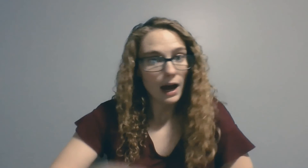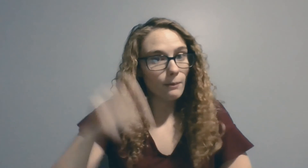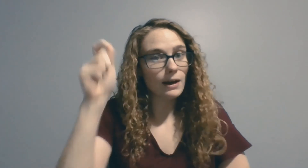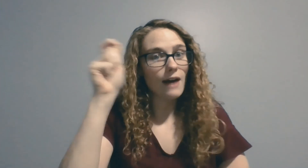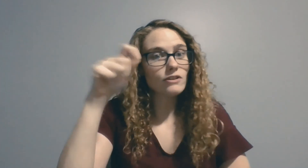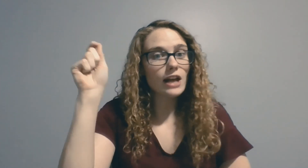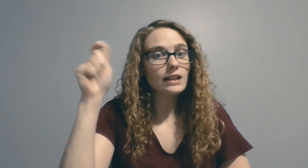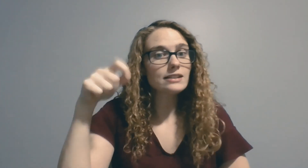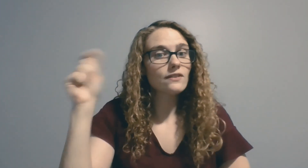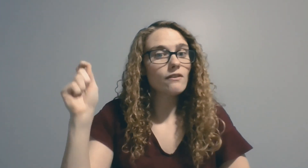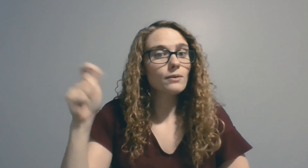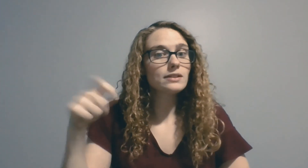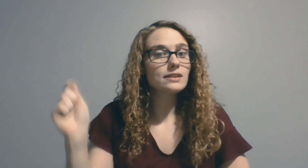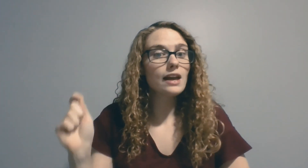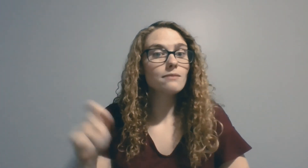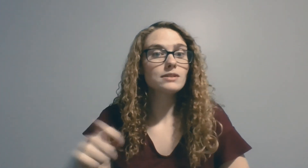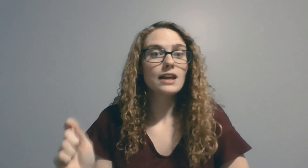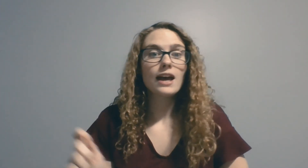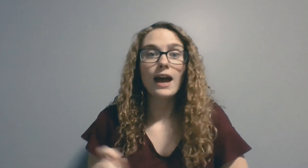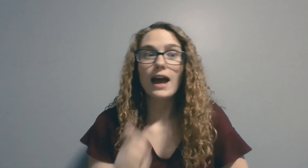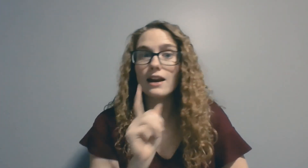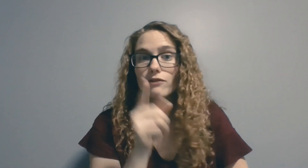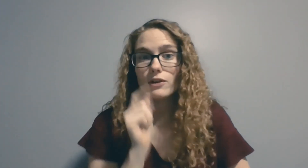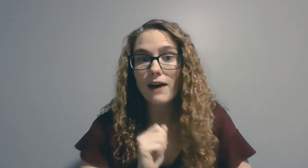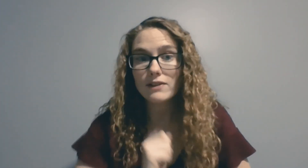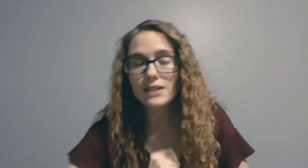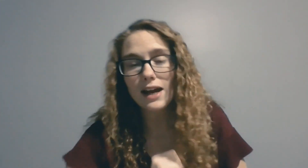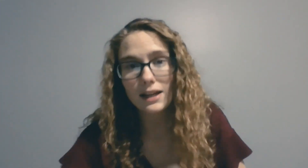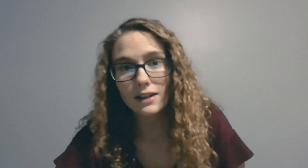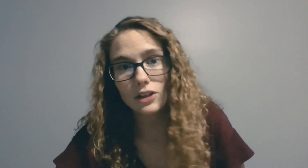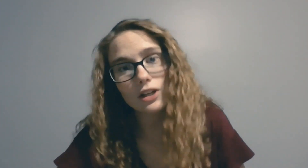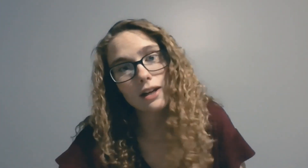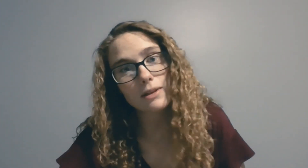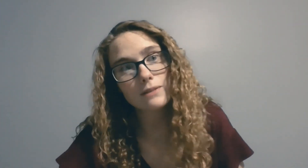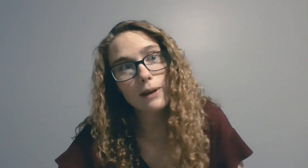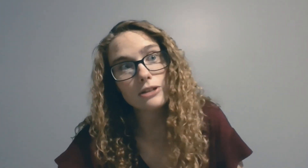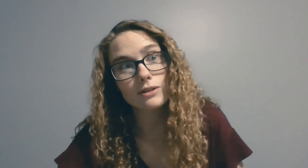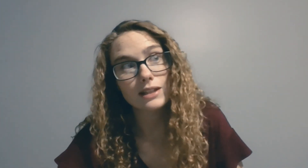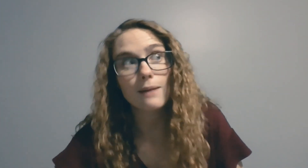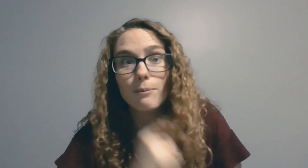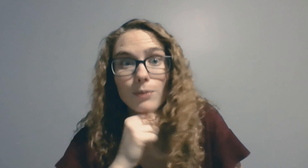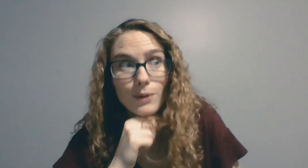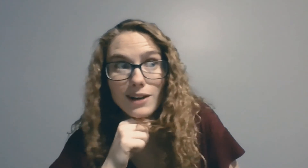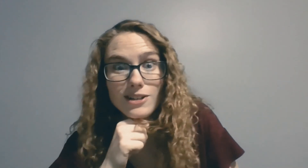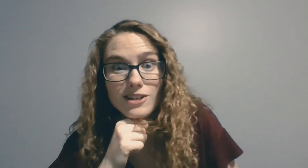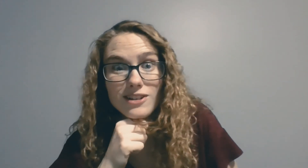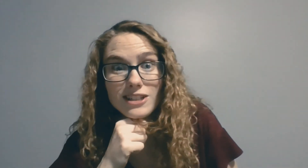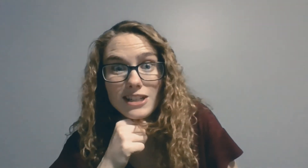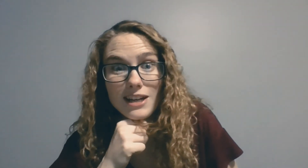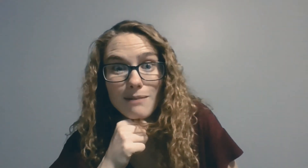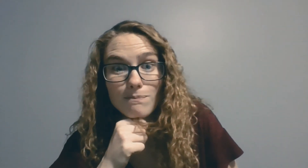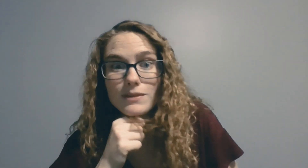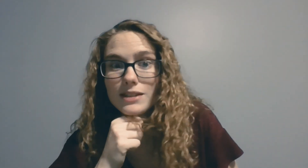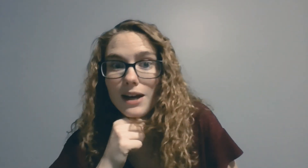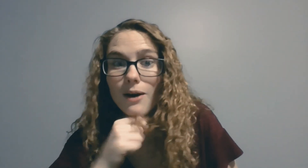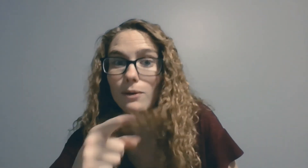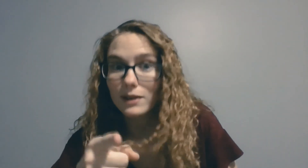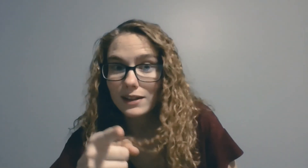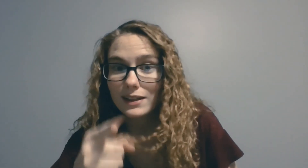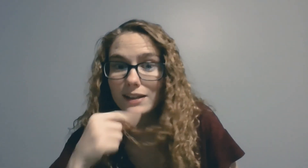going to have a checklist of everyone's names, and if you don't have it done, you're going to miss specials, and I'm pretty sure it's Jim, so